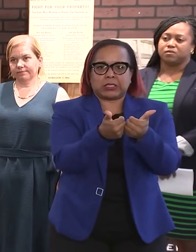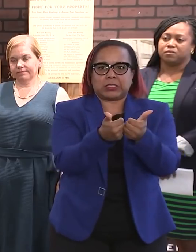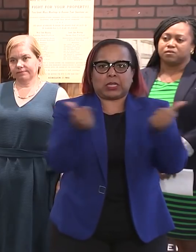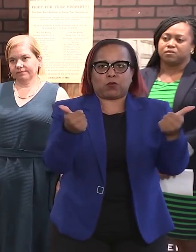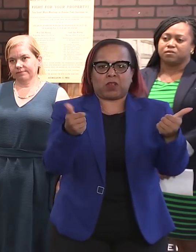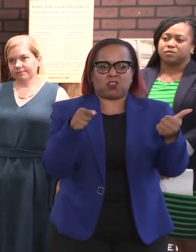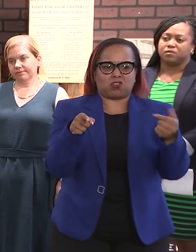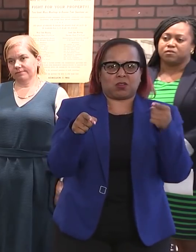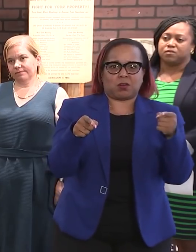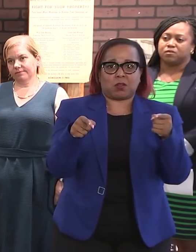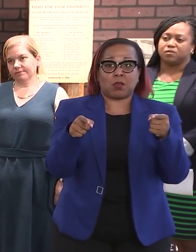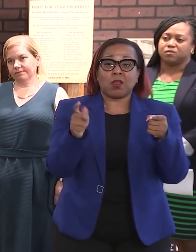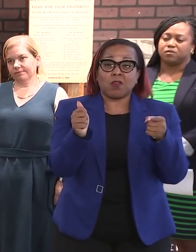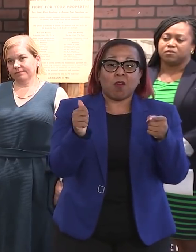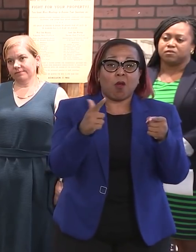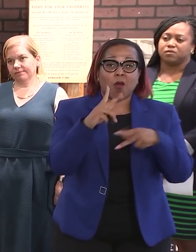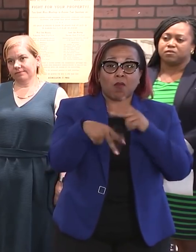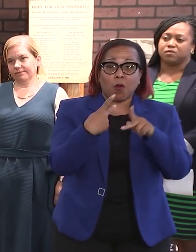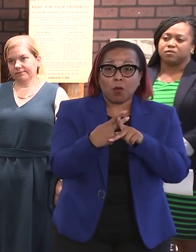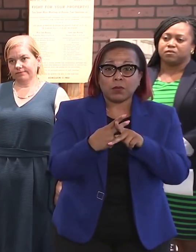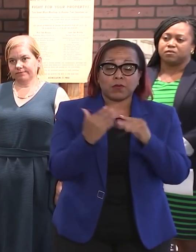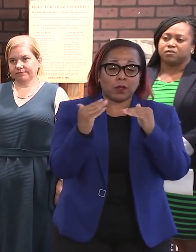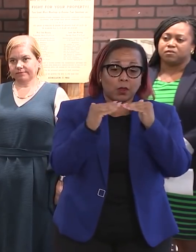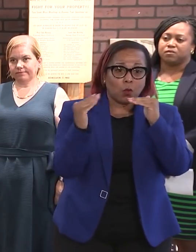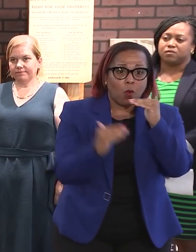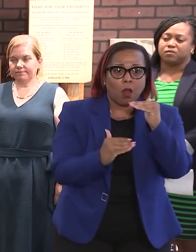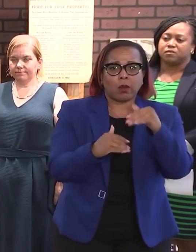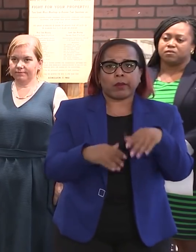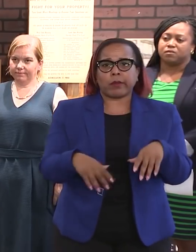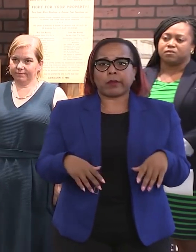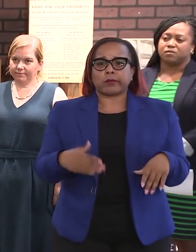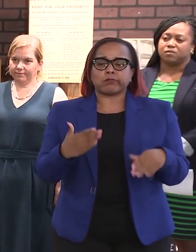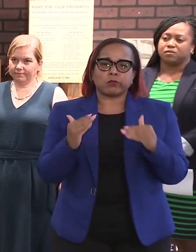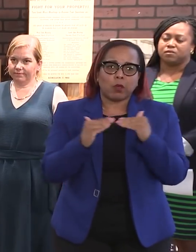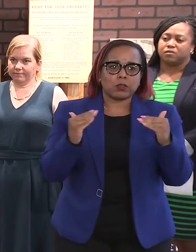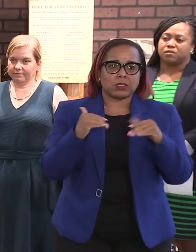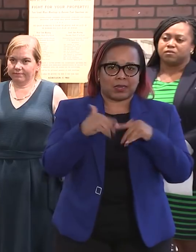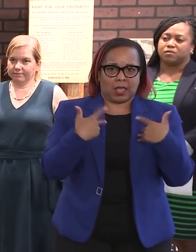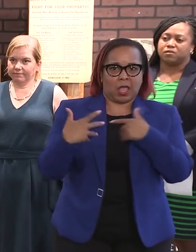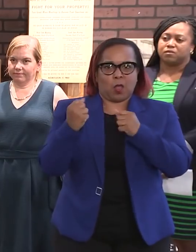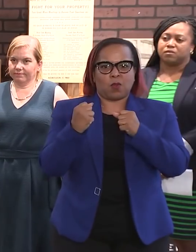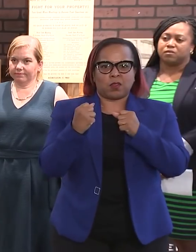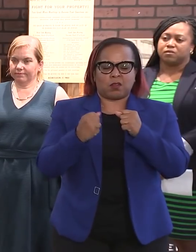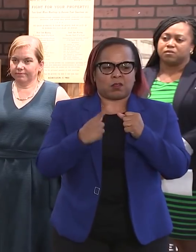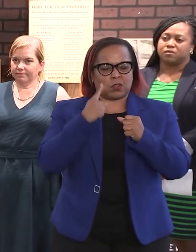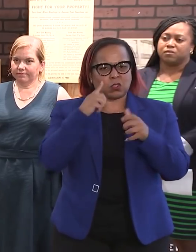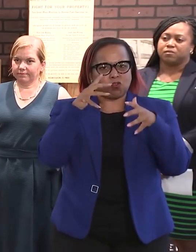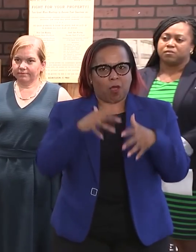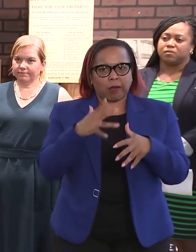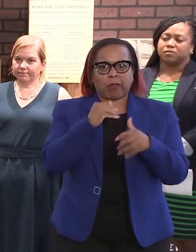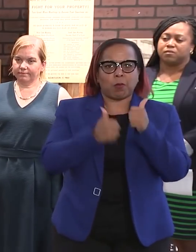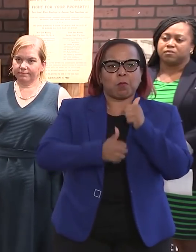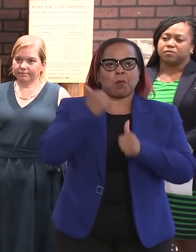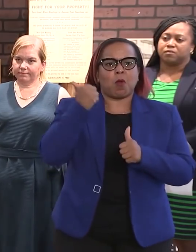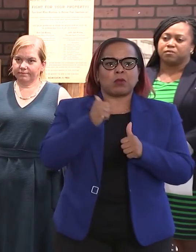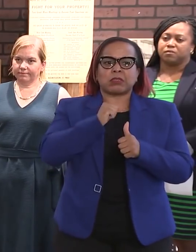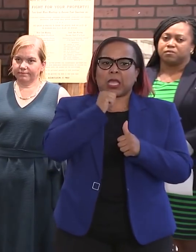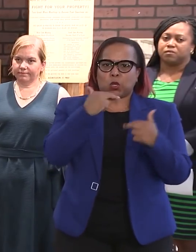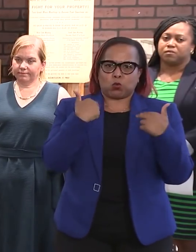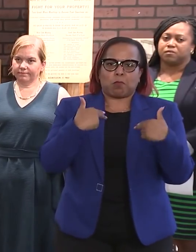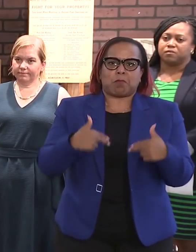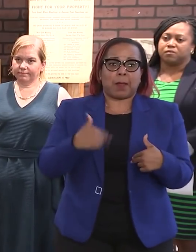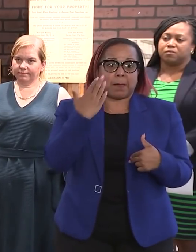segregation. Of all forms of inequality, injustice in health is the most shocking and the most